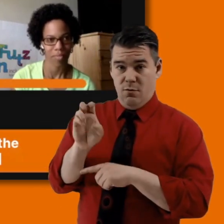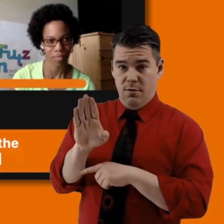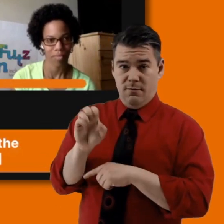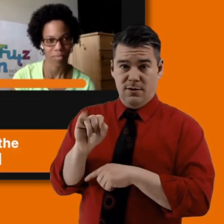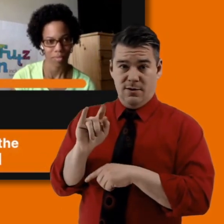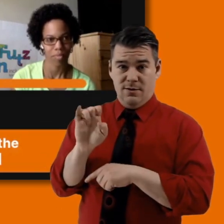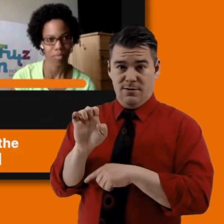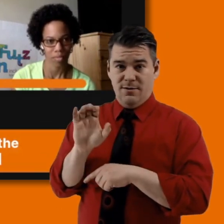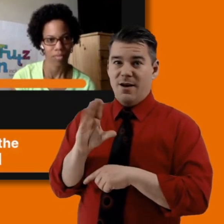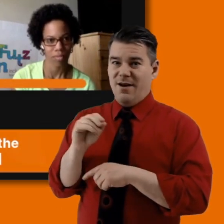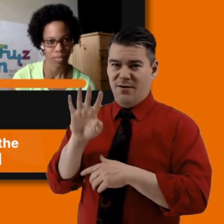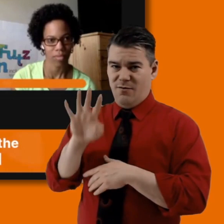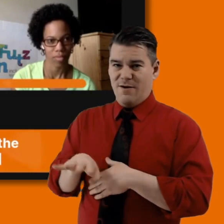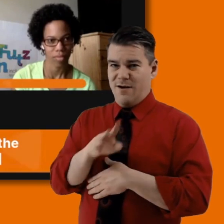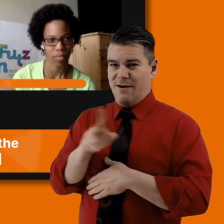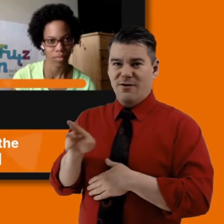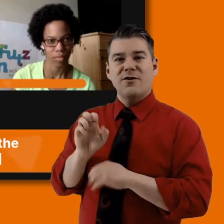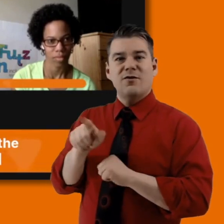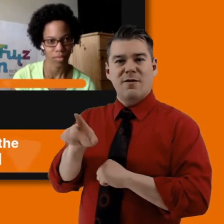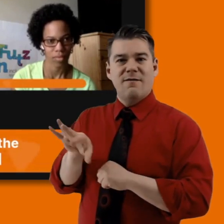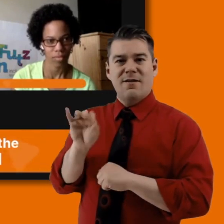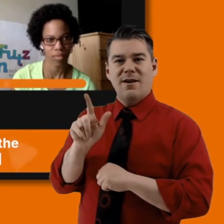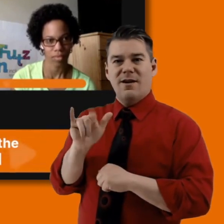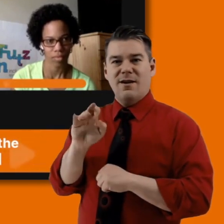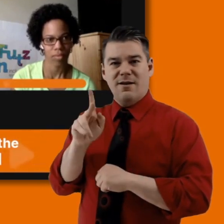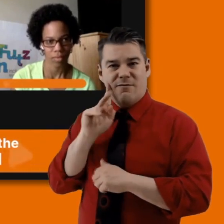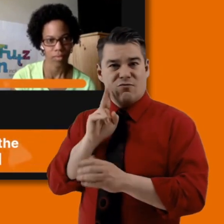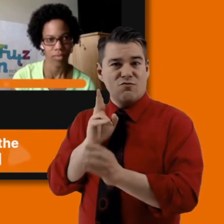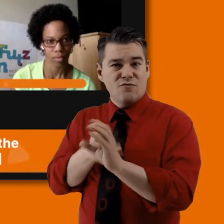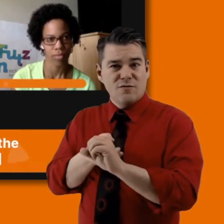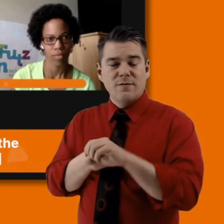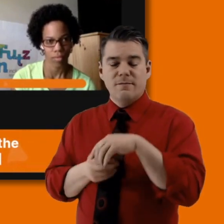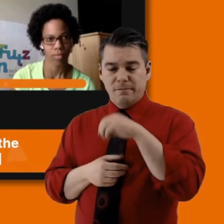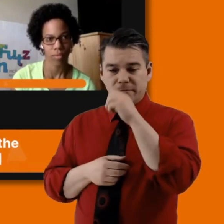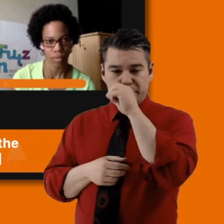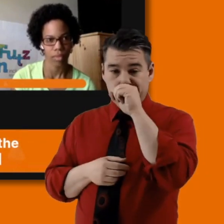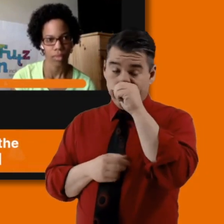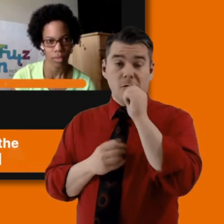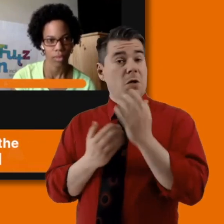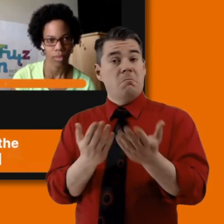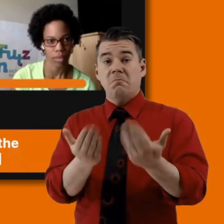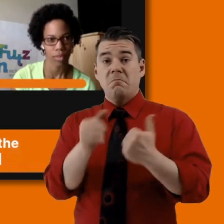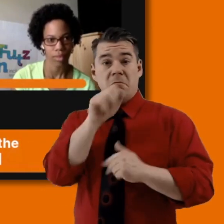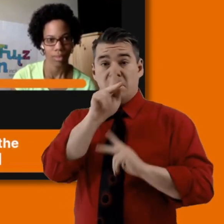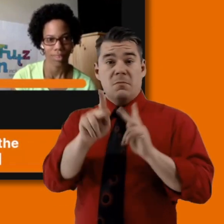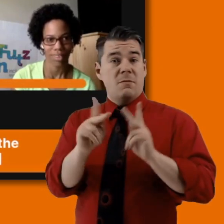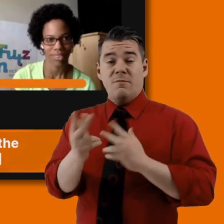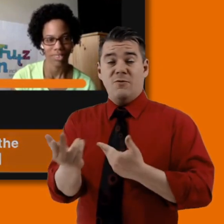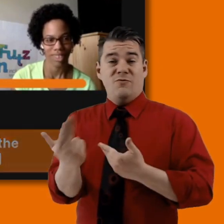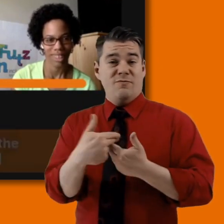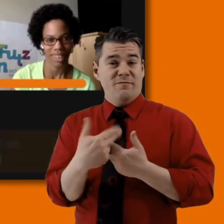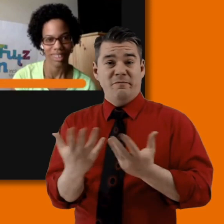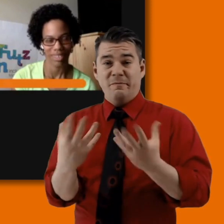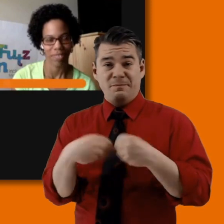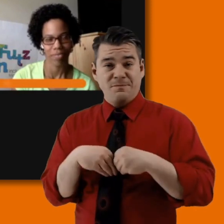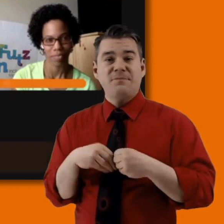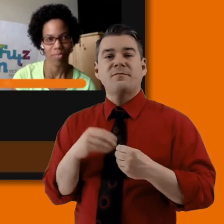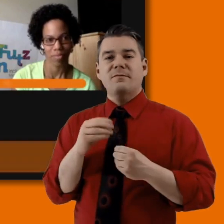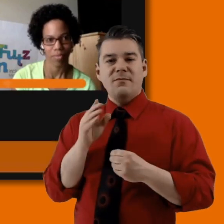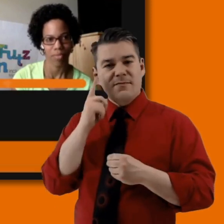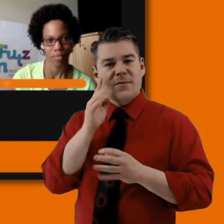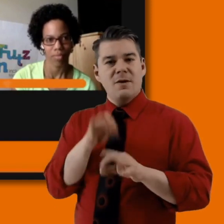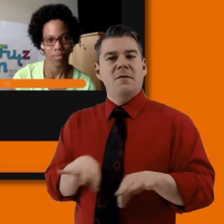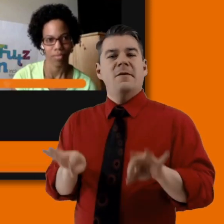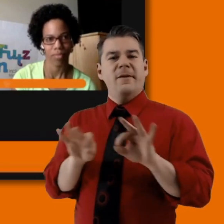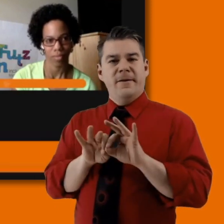website, in our calendar, you can find the link to join. And we would love people to participate in that, because I think it's